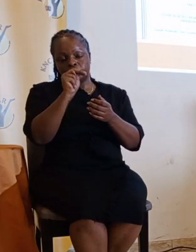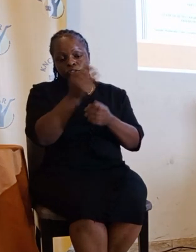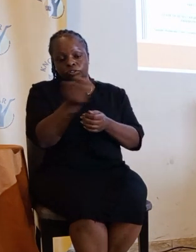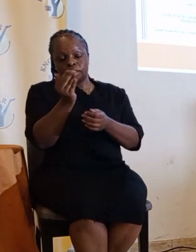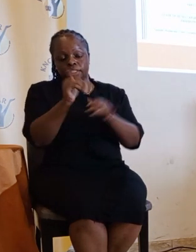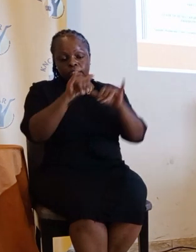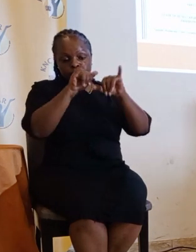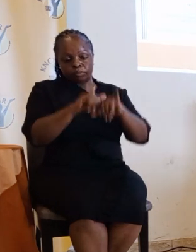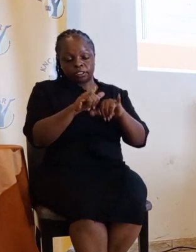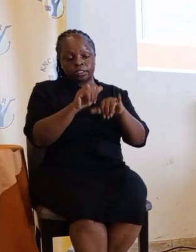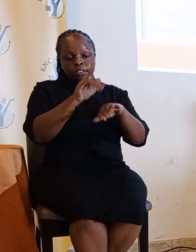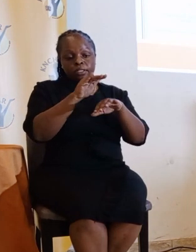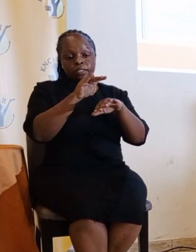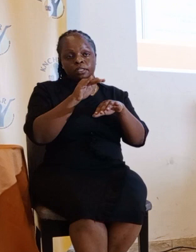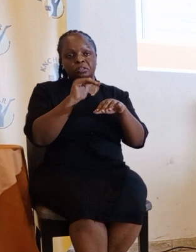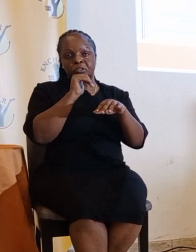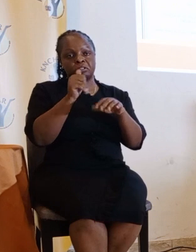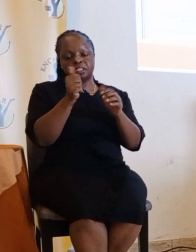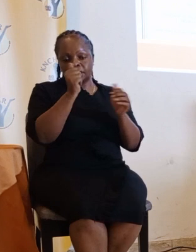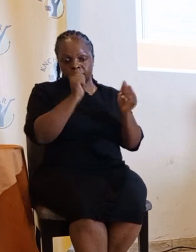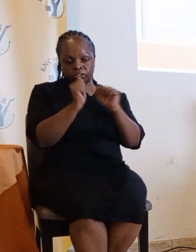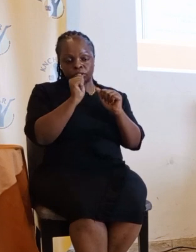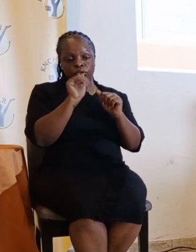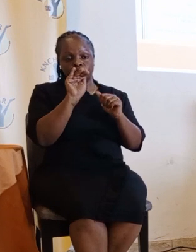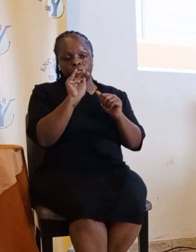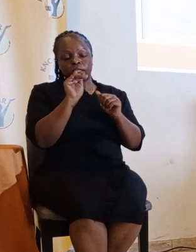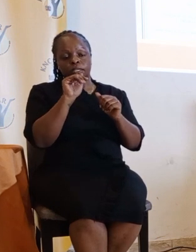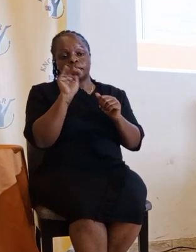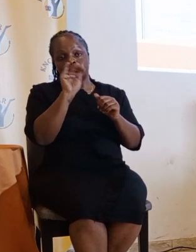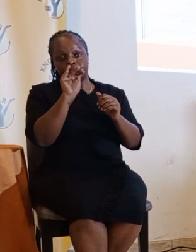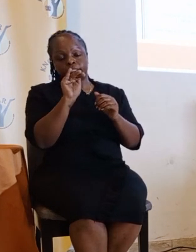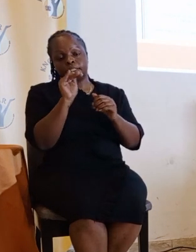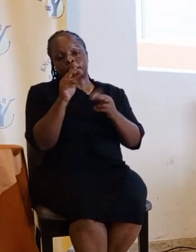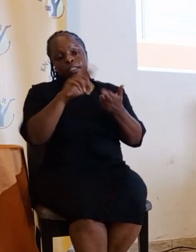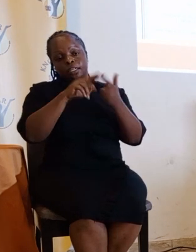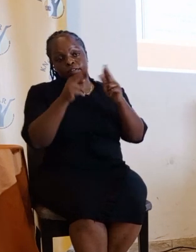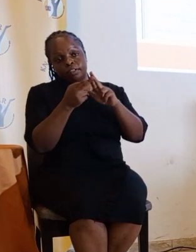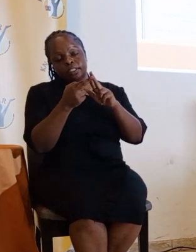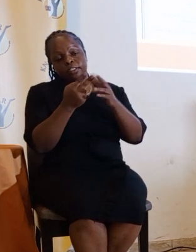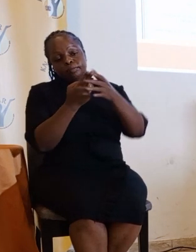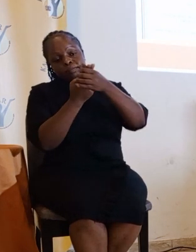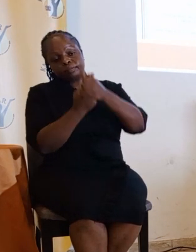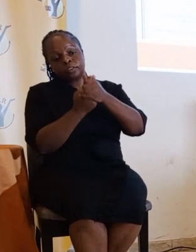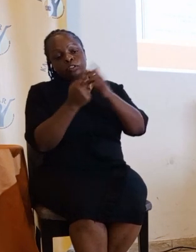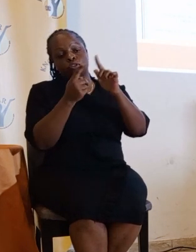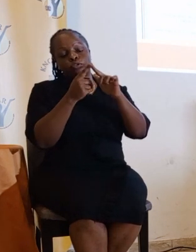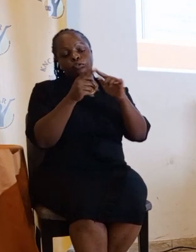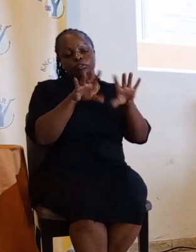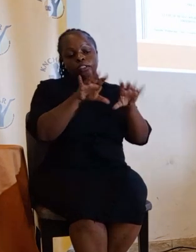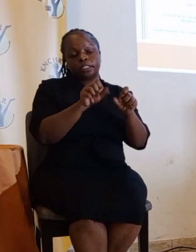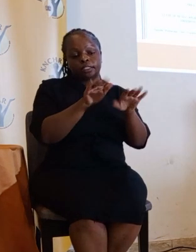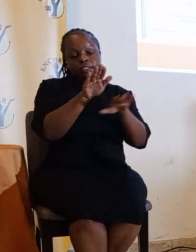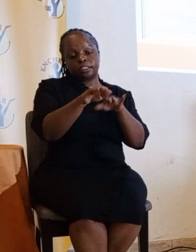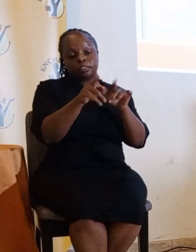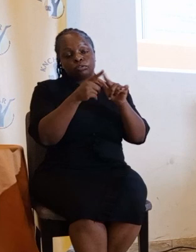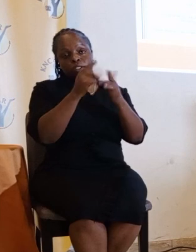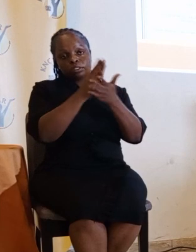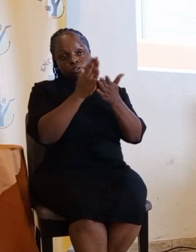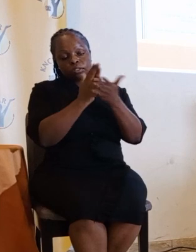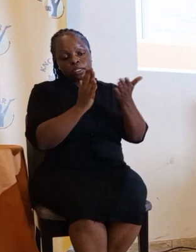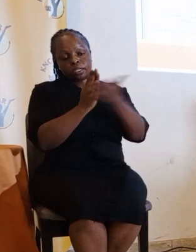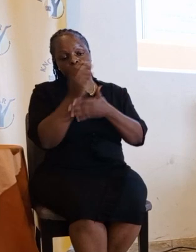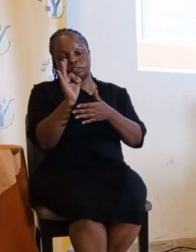largely unactioned. We urge the relevant duty bearers to immediately take steps to ensure that the